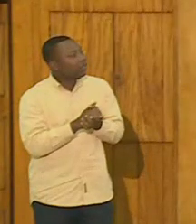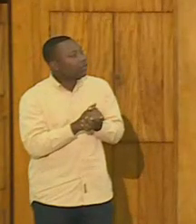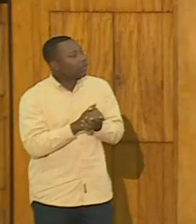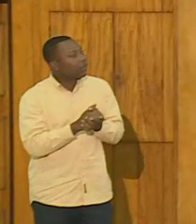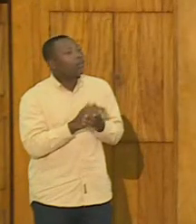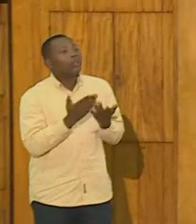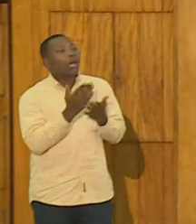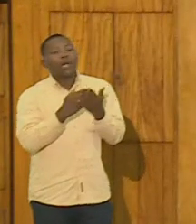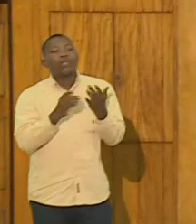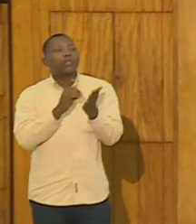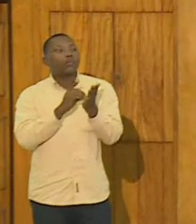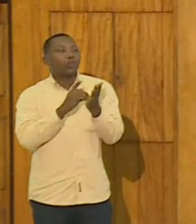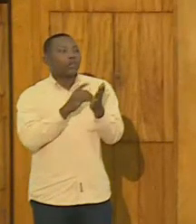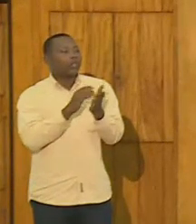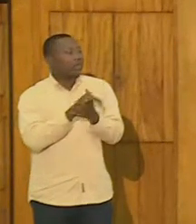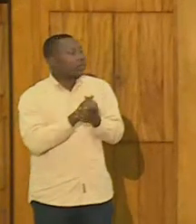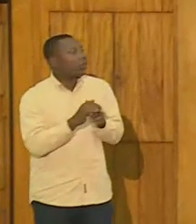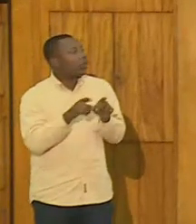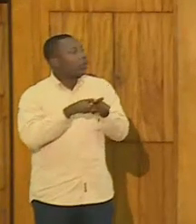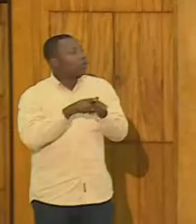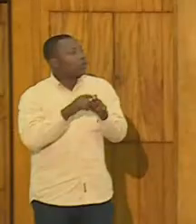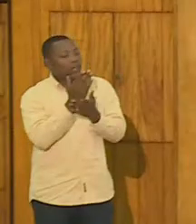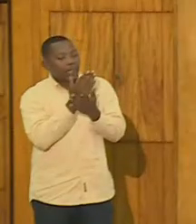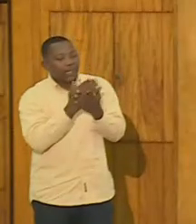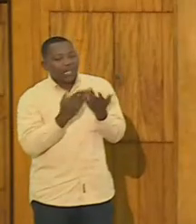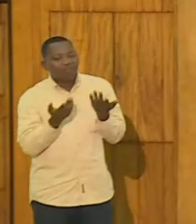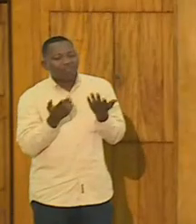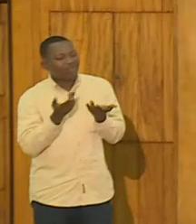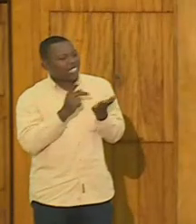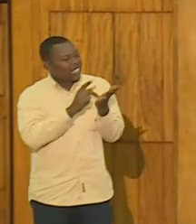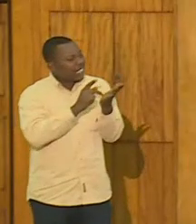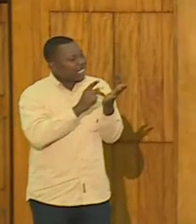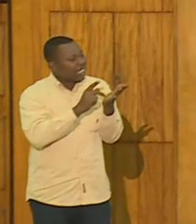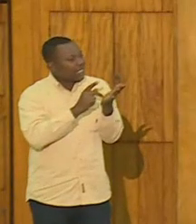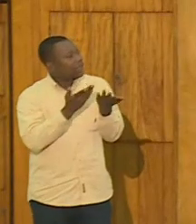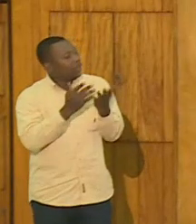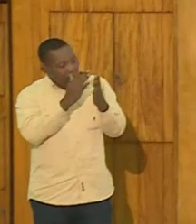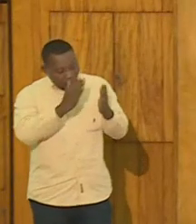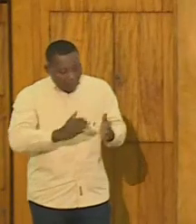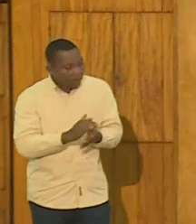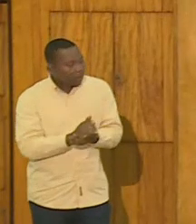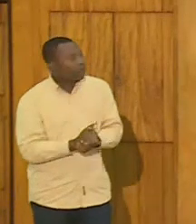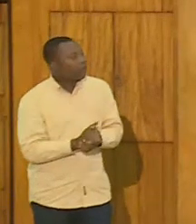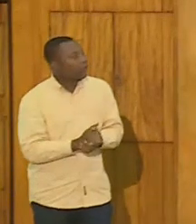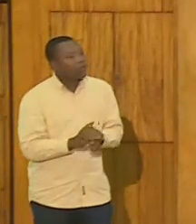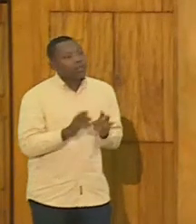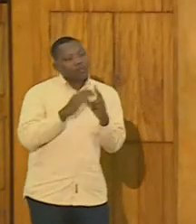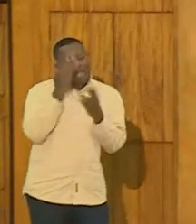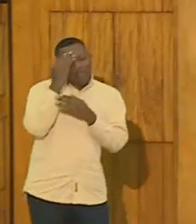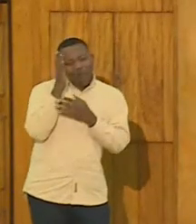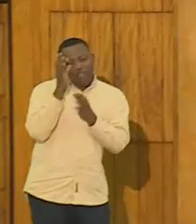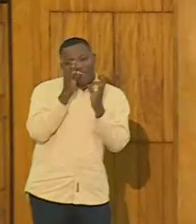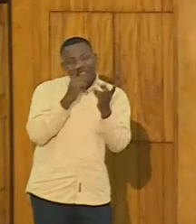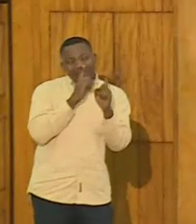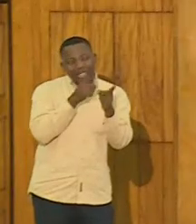some doctors, also some pharmacists. Yes, so I don't know if I answered your